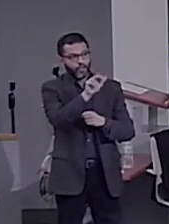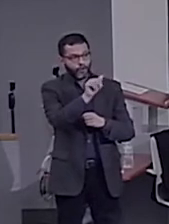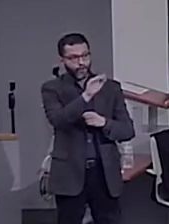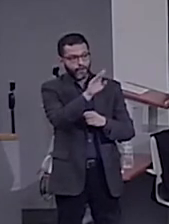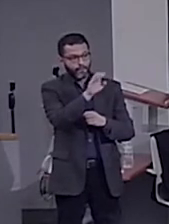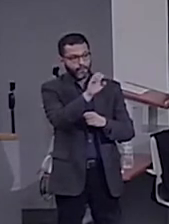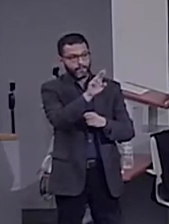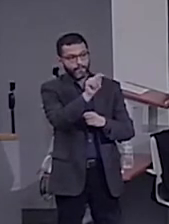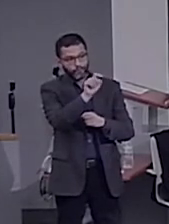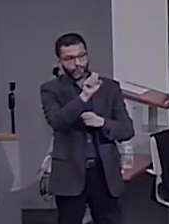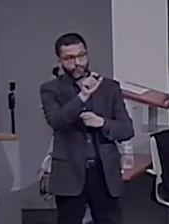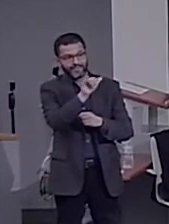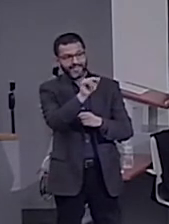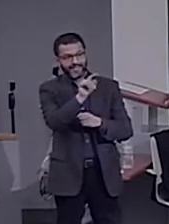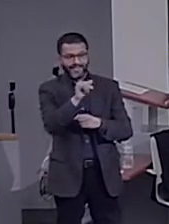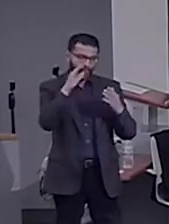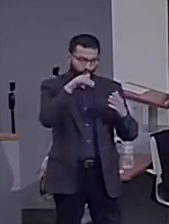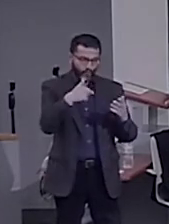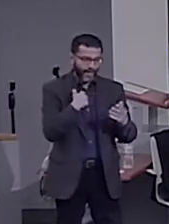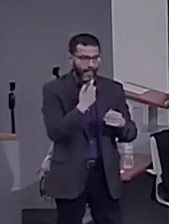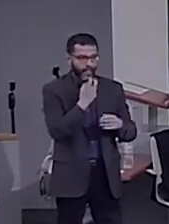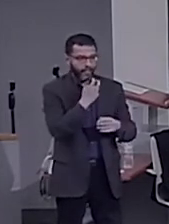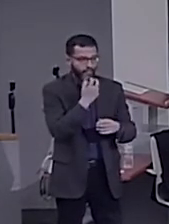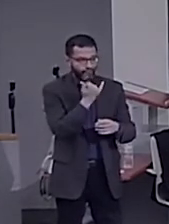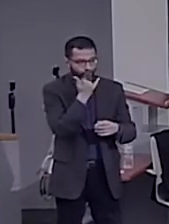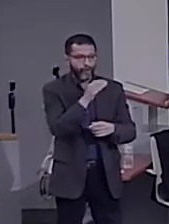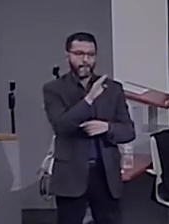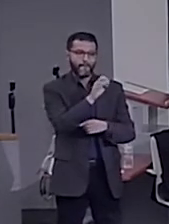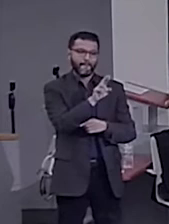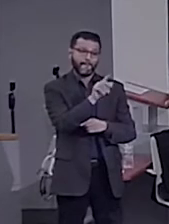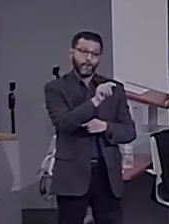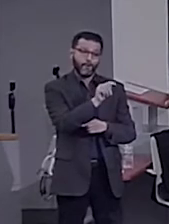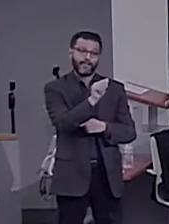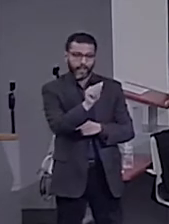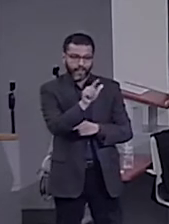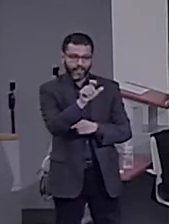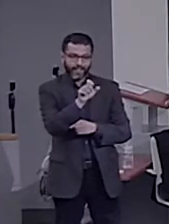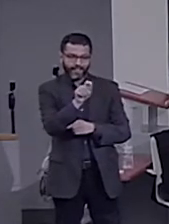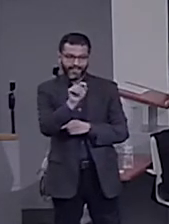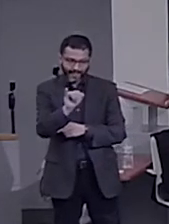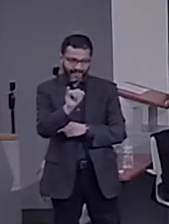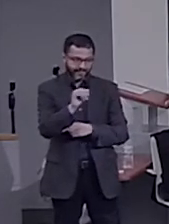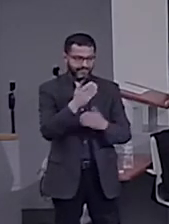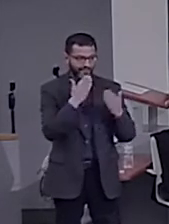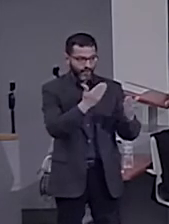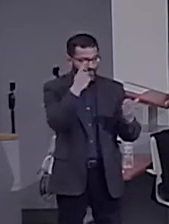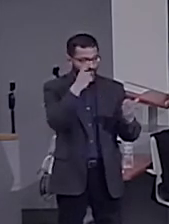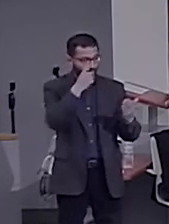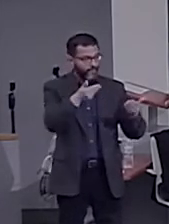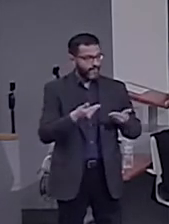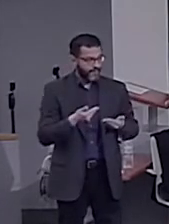Bertoletti I said it wrong Bertoletti for inviting me